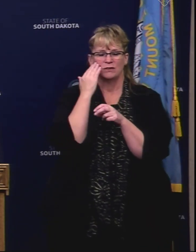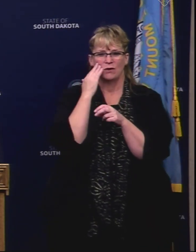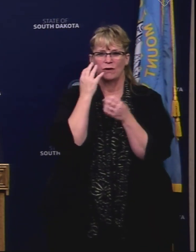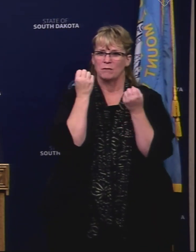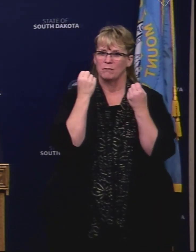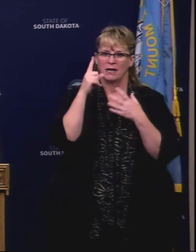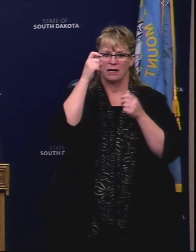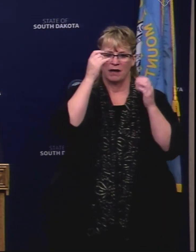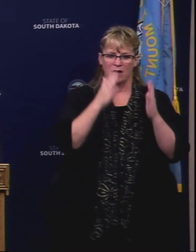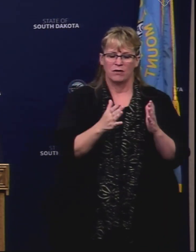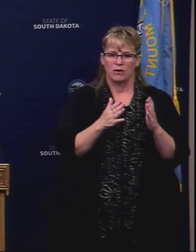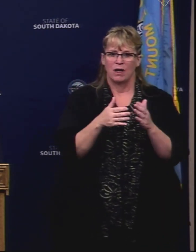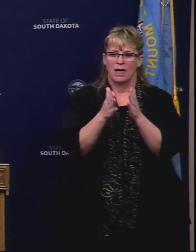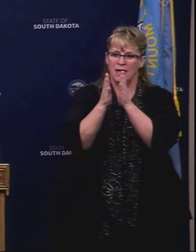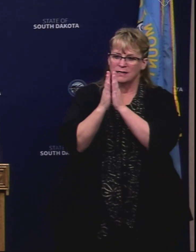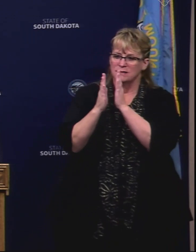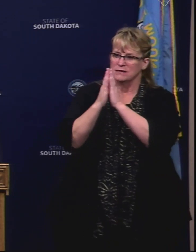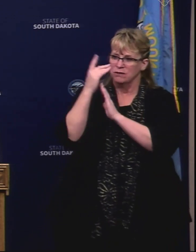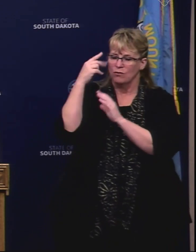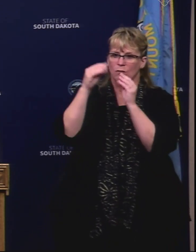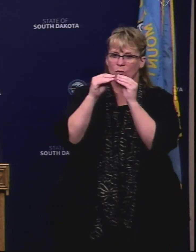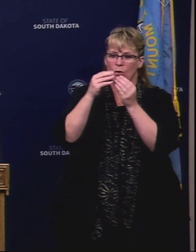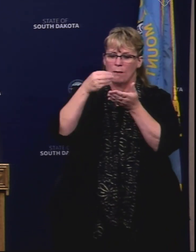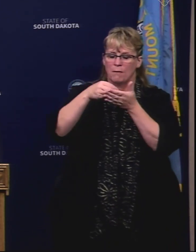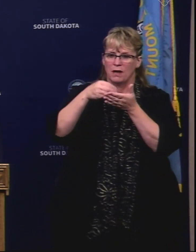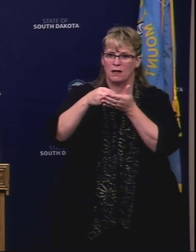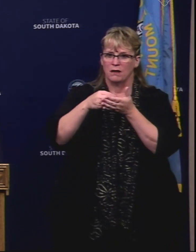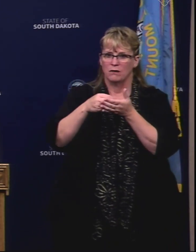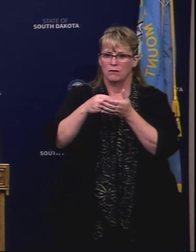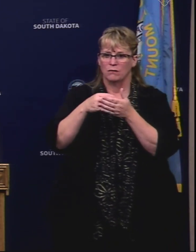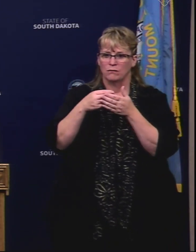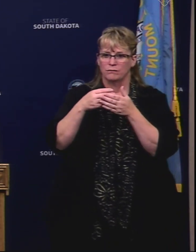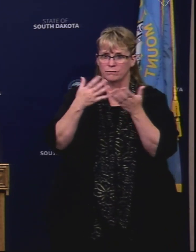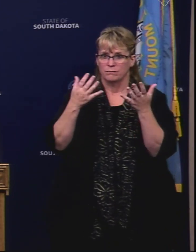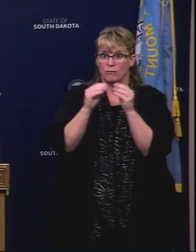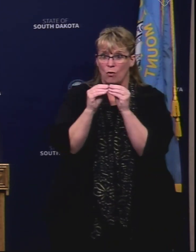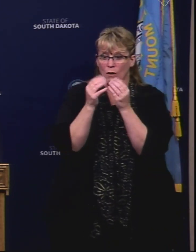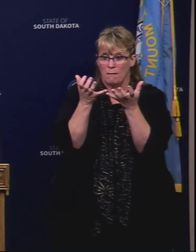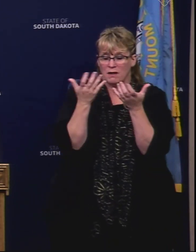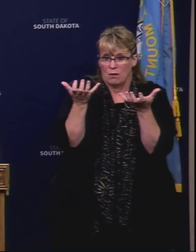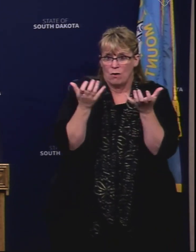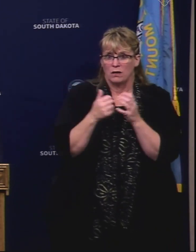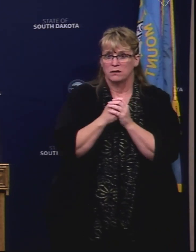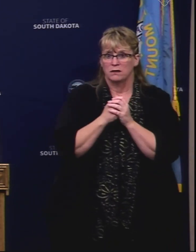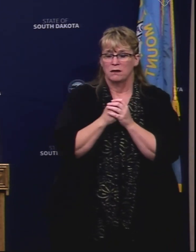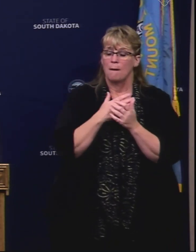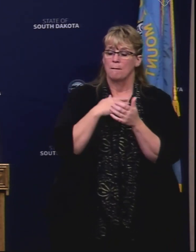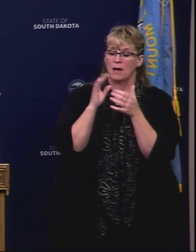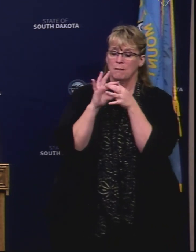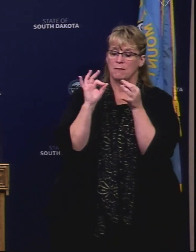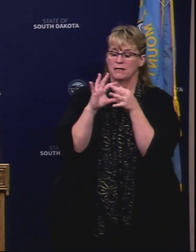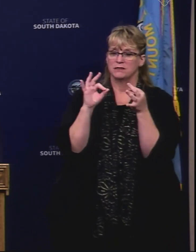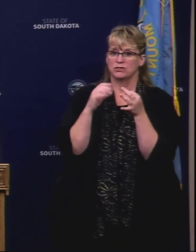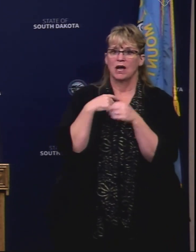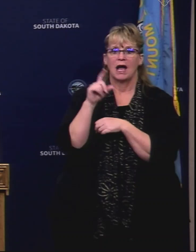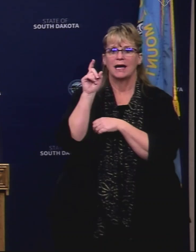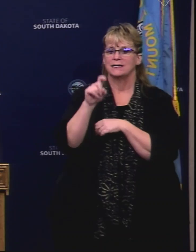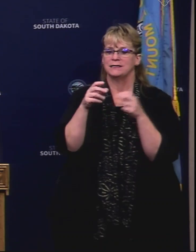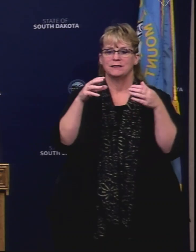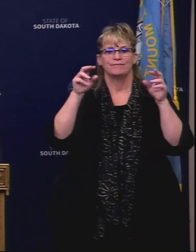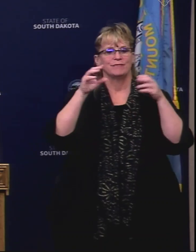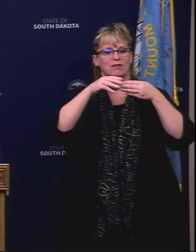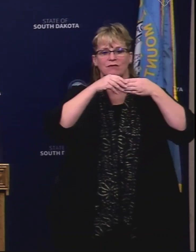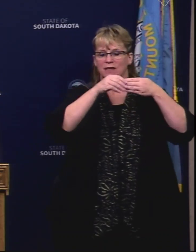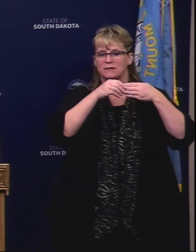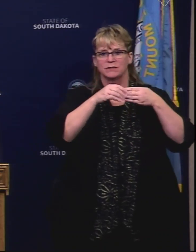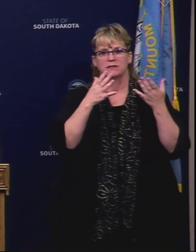in the country that are asking for more money beyond what has already been appropriated. My message to Treasury has been that I just need flexibility